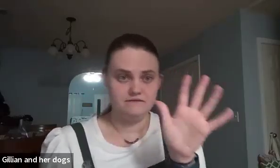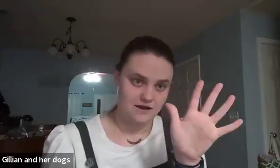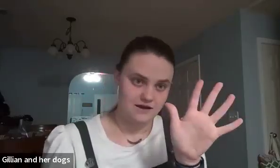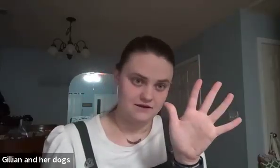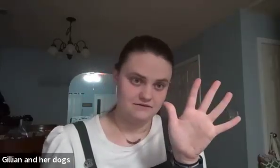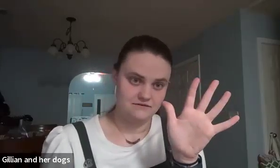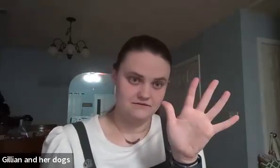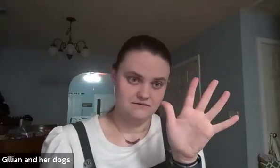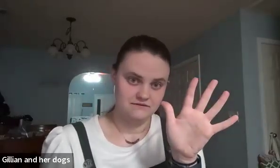35,